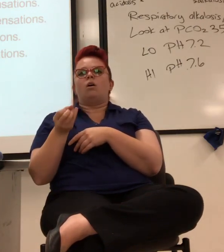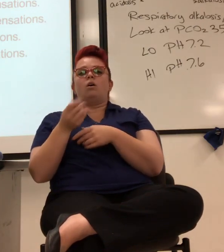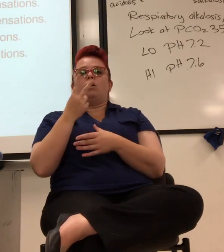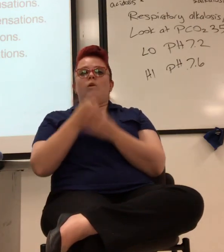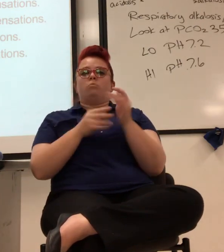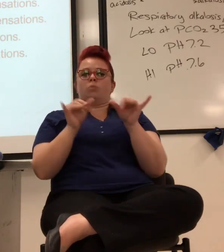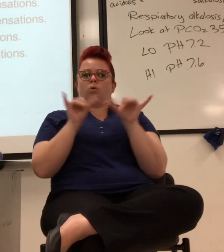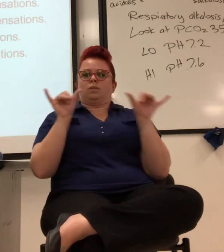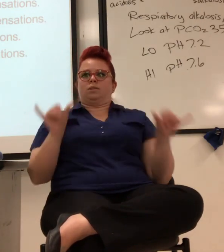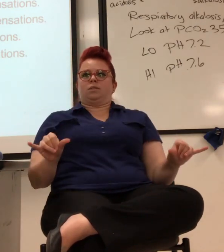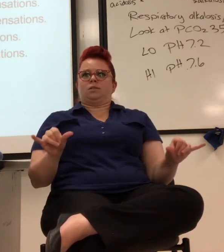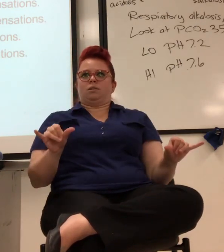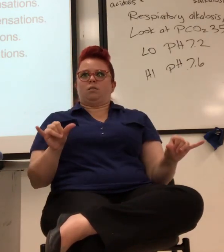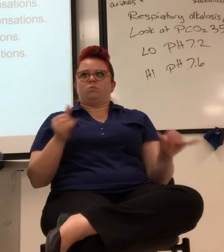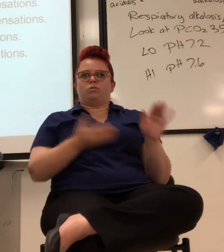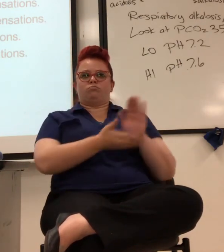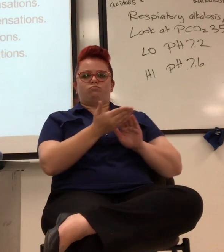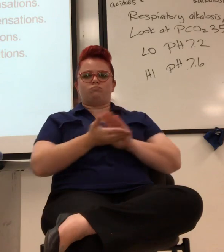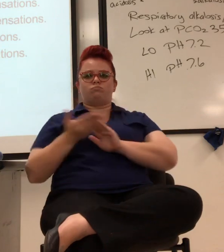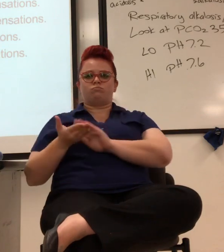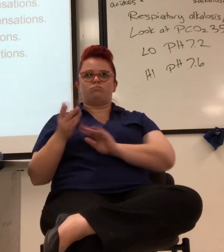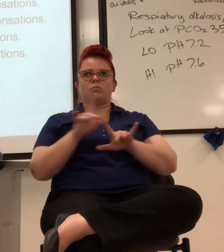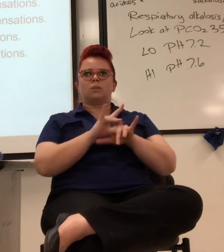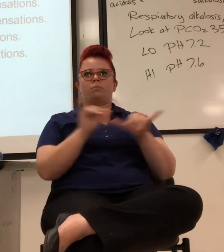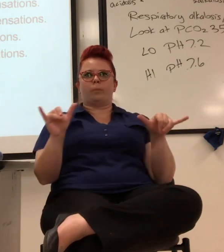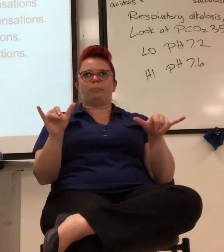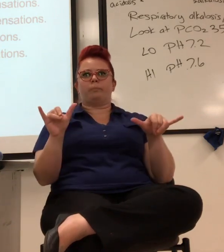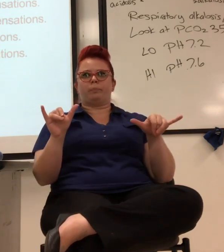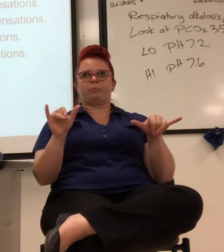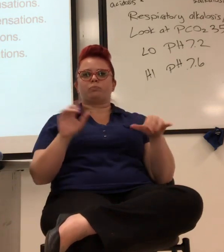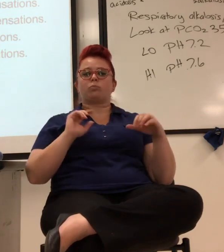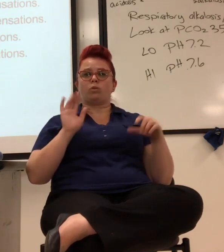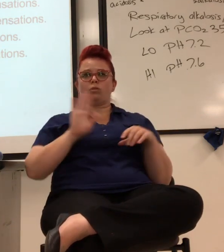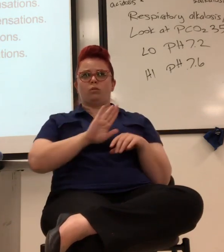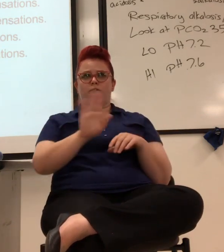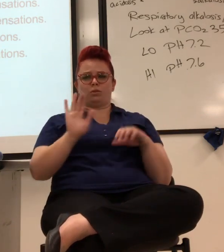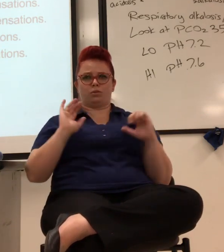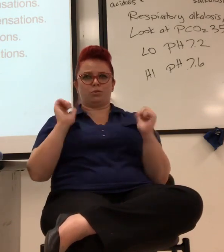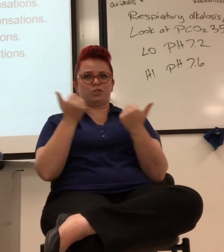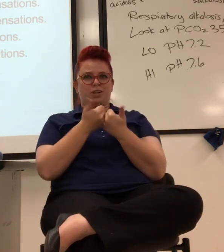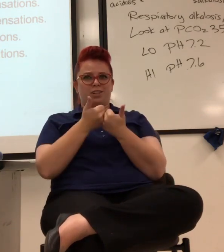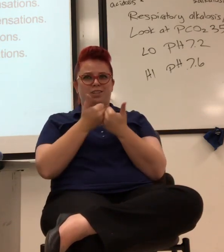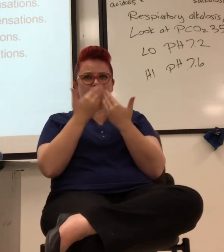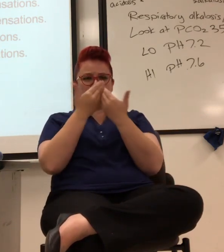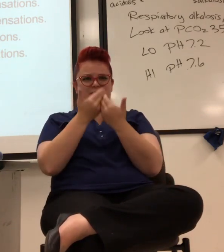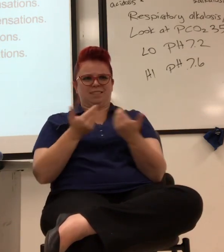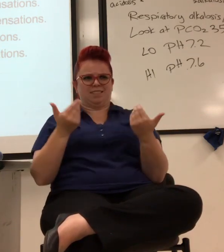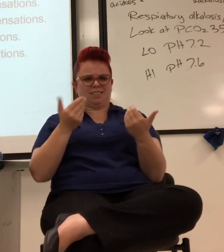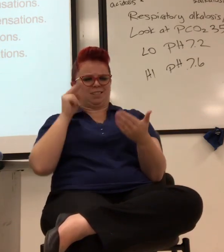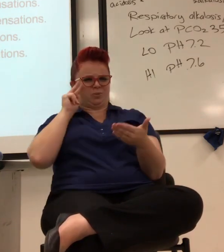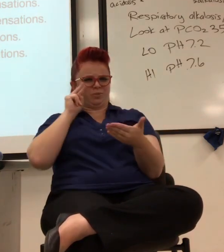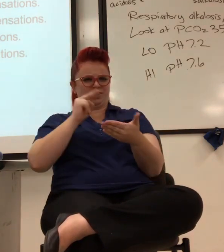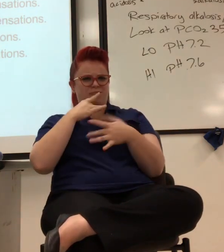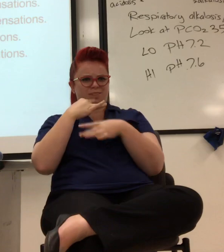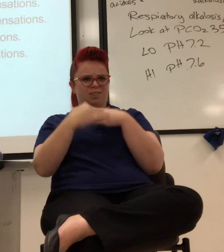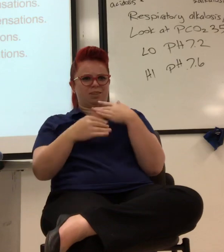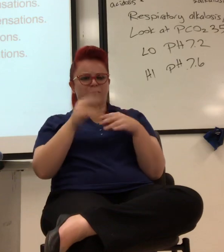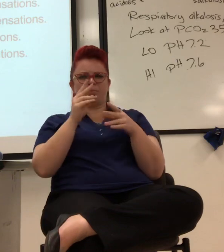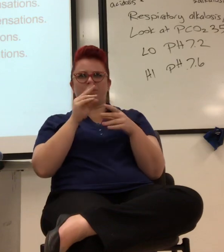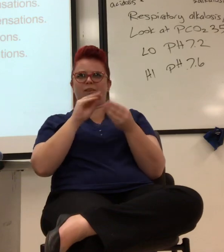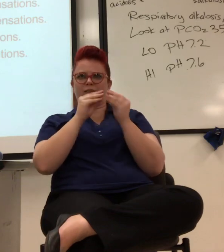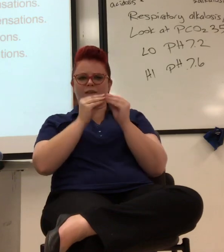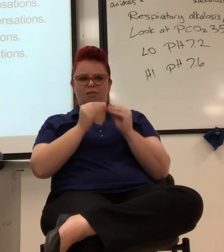drive it towards alkalosis. So high, high, that's when it's a metabolic cause, it's metabolic equal. High equals high, low